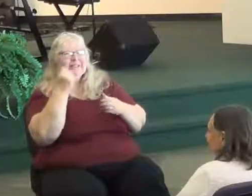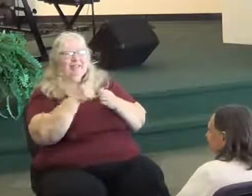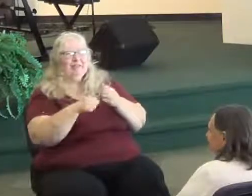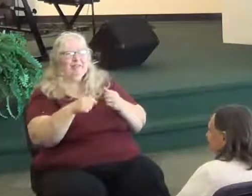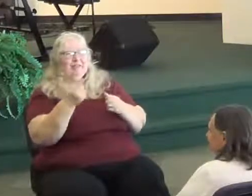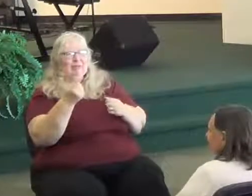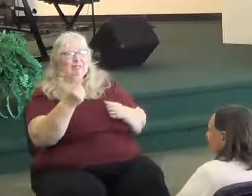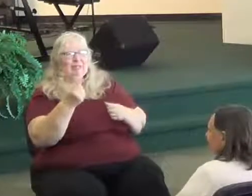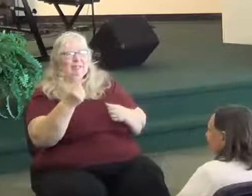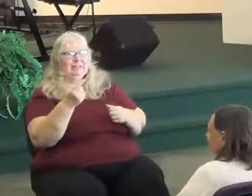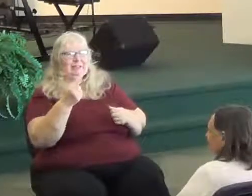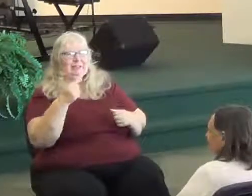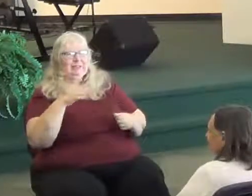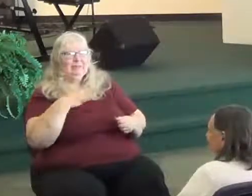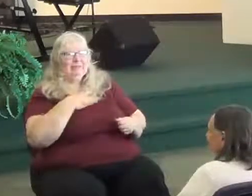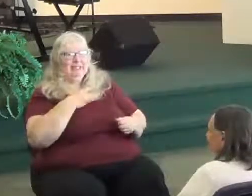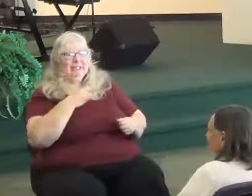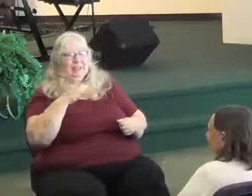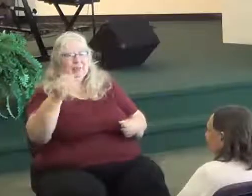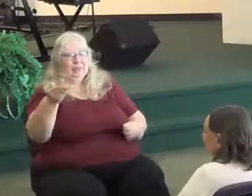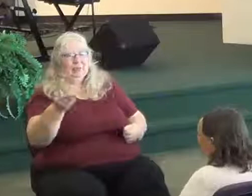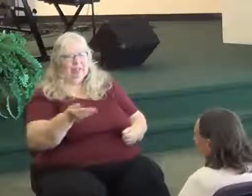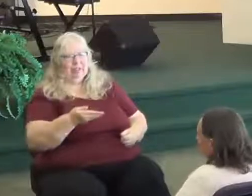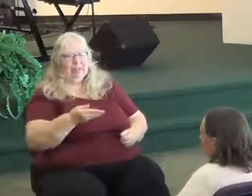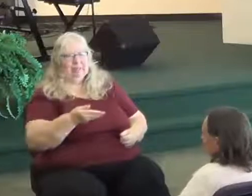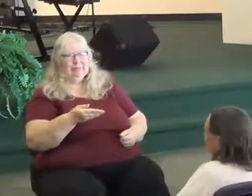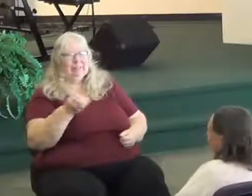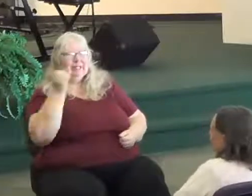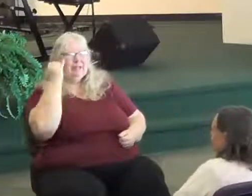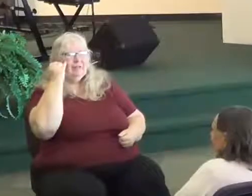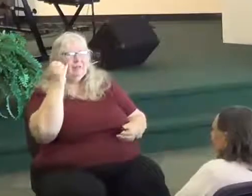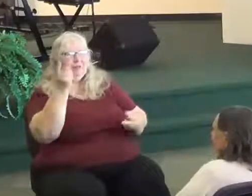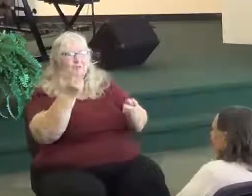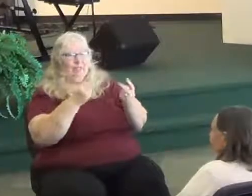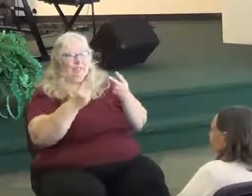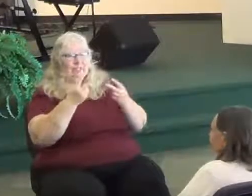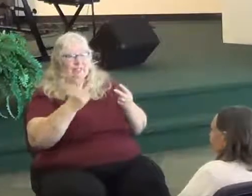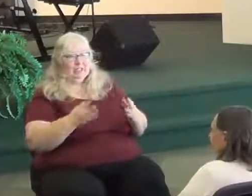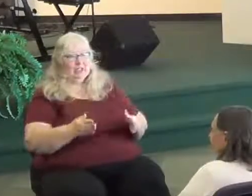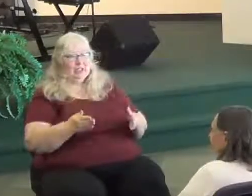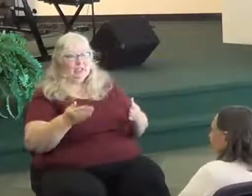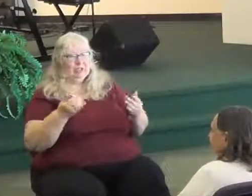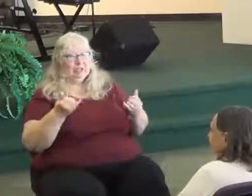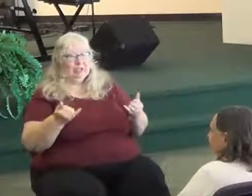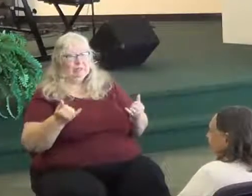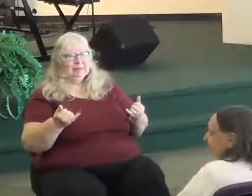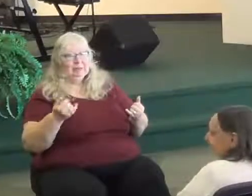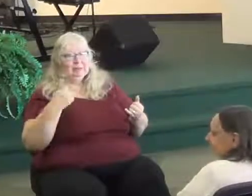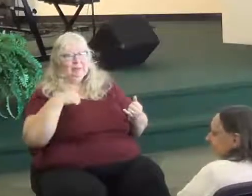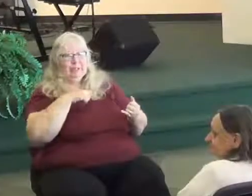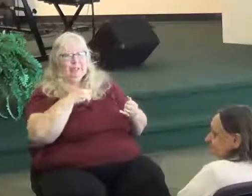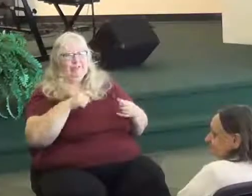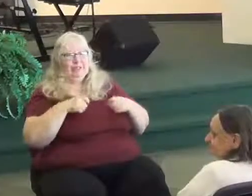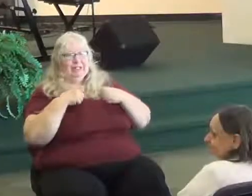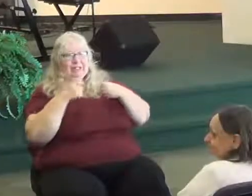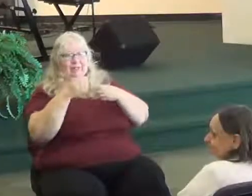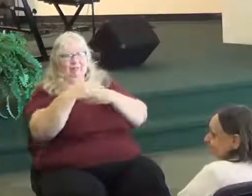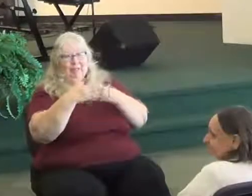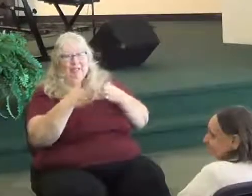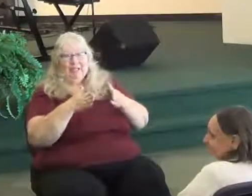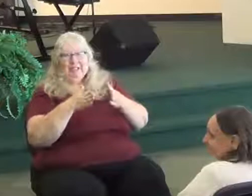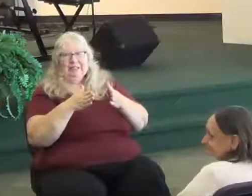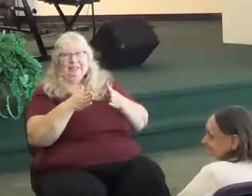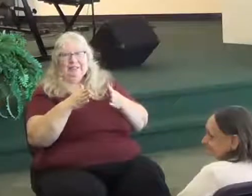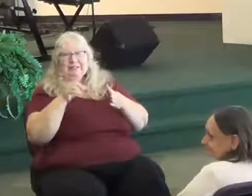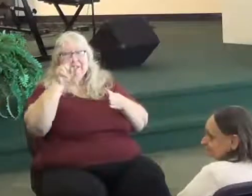We like to welcome you. And if you're a guest here this morning, we've got a gift box out here on the table. Before you leave,